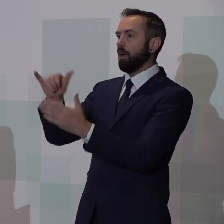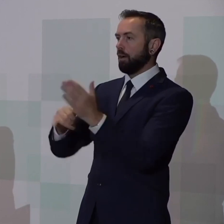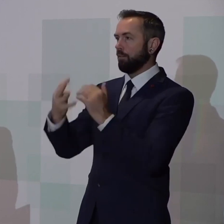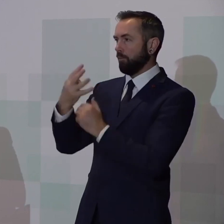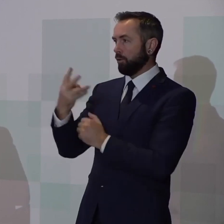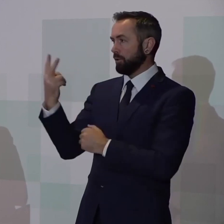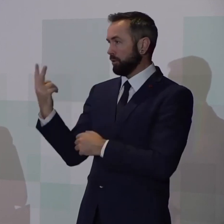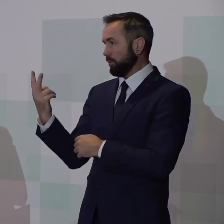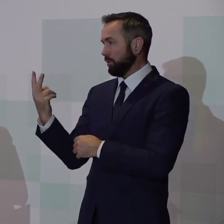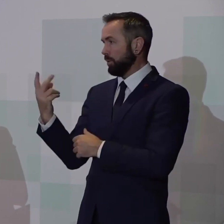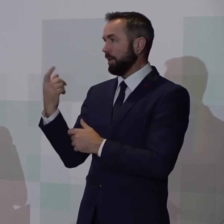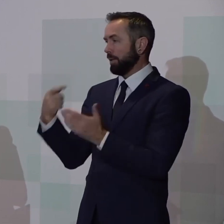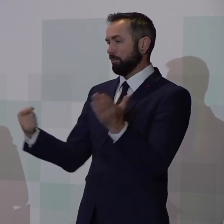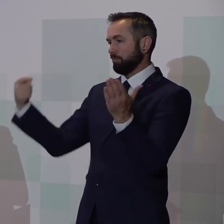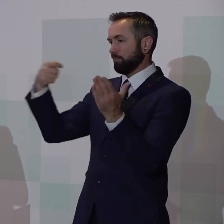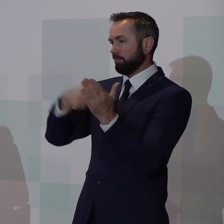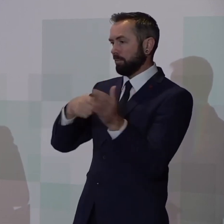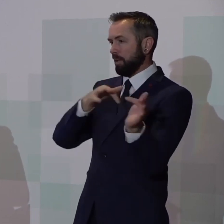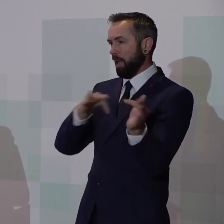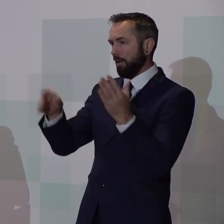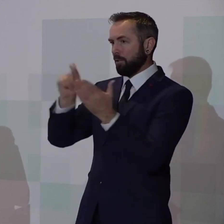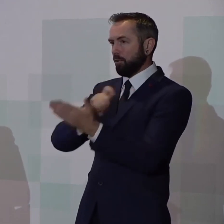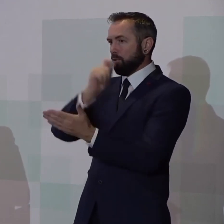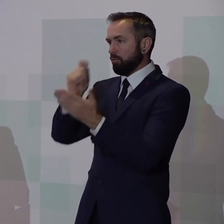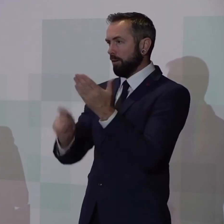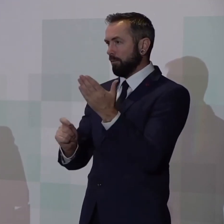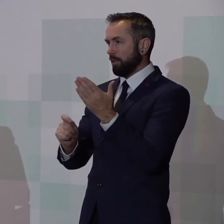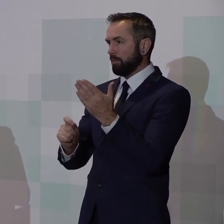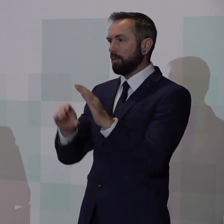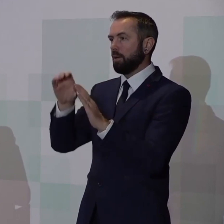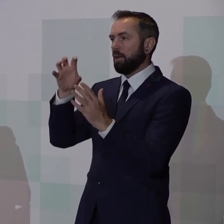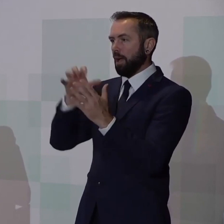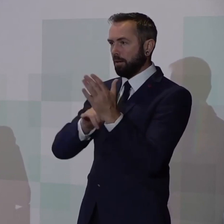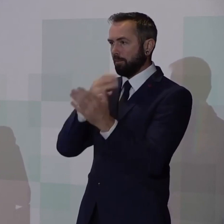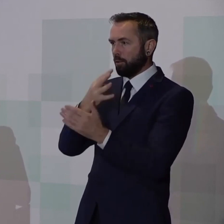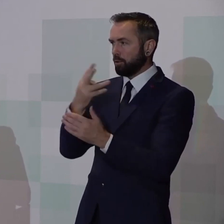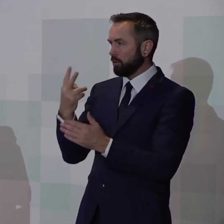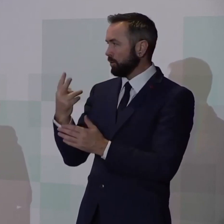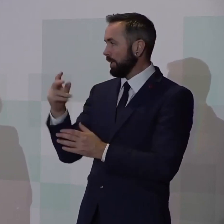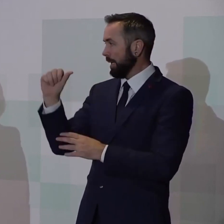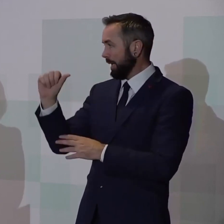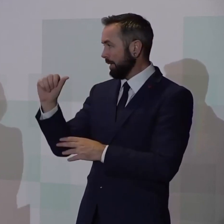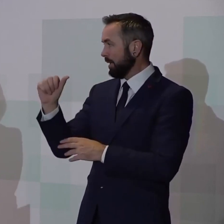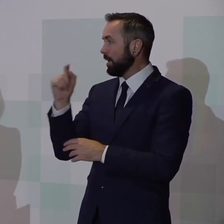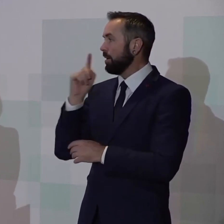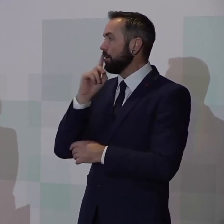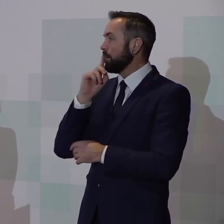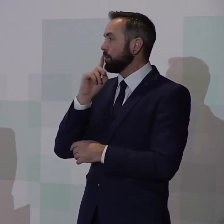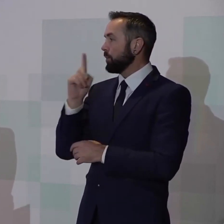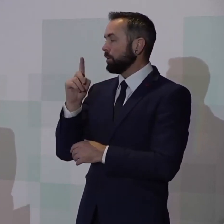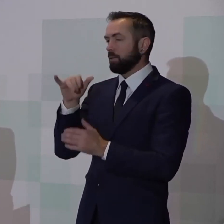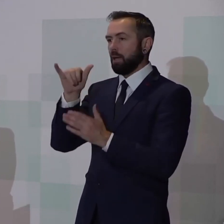42, which was inserted following referendum, Article 42A. But the